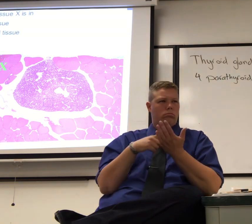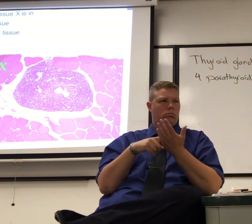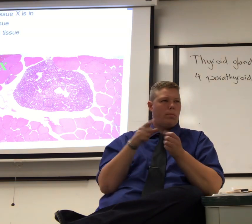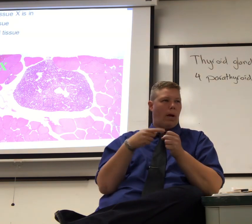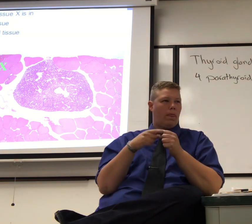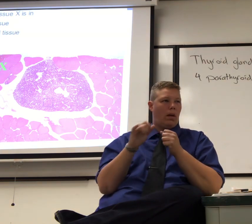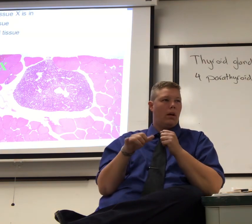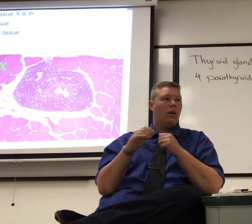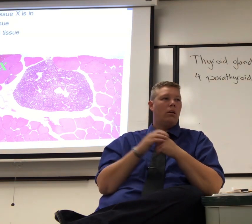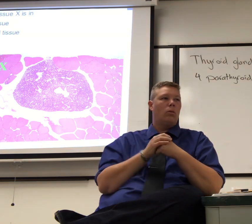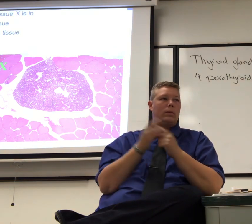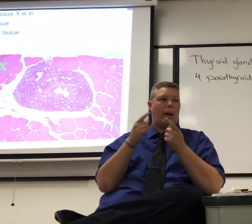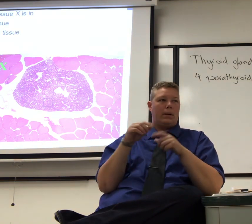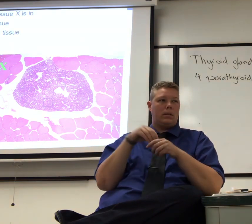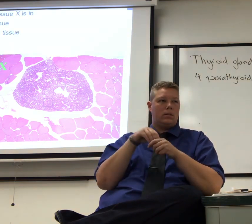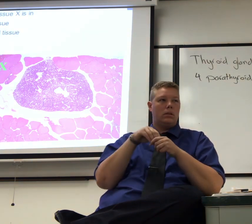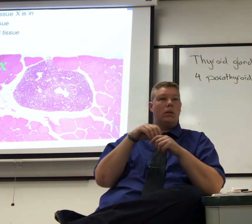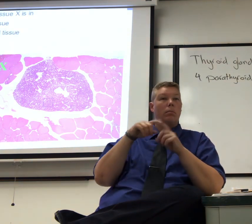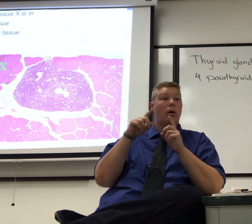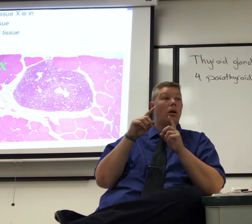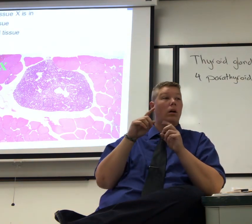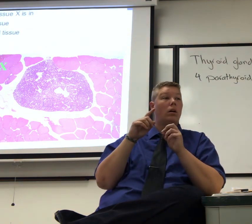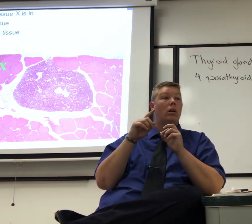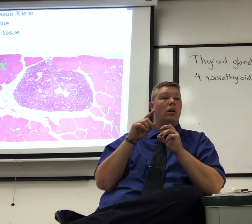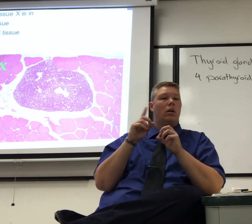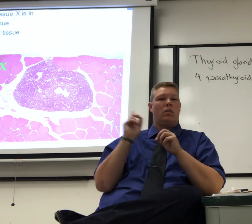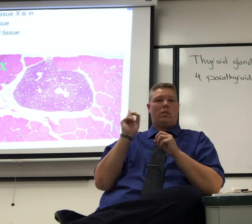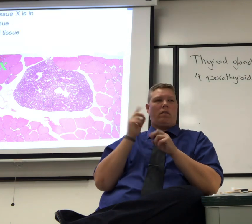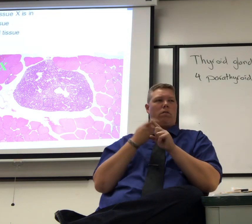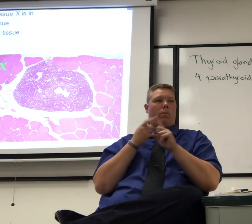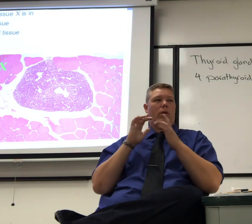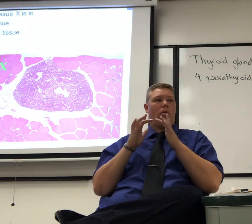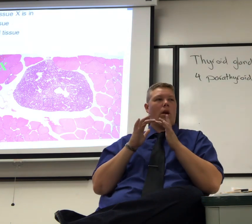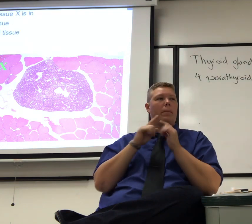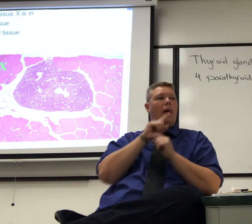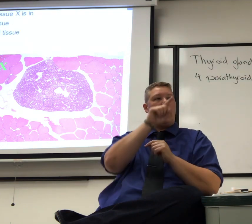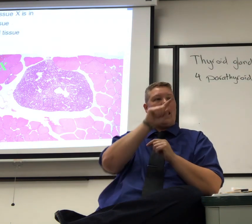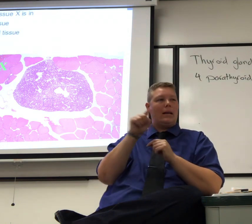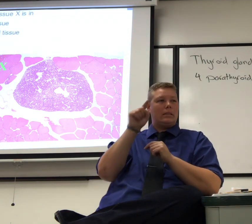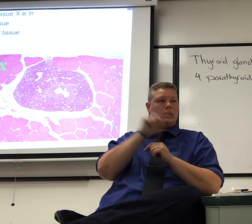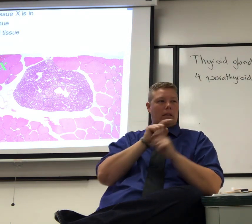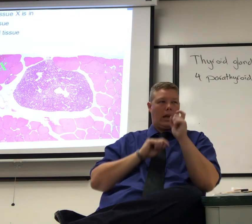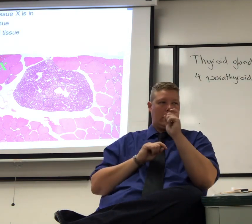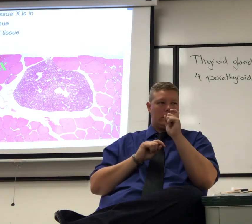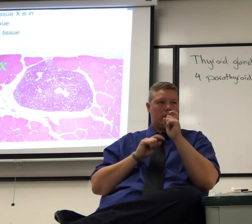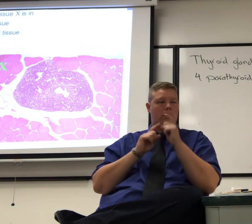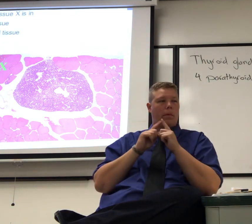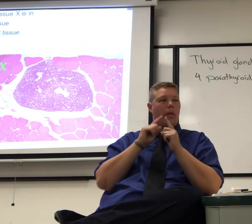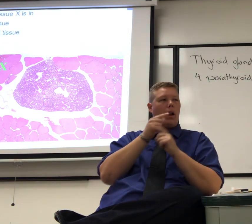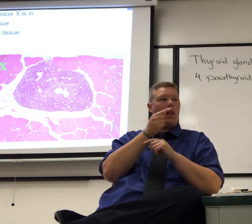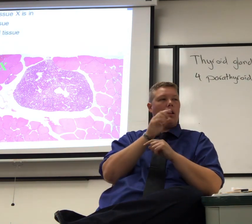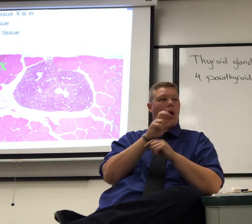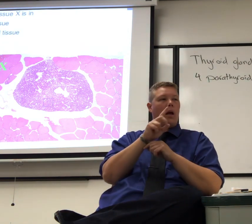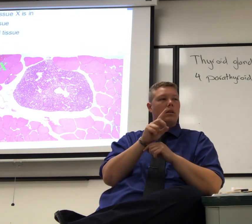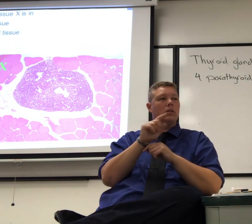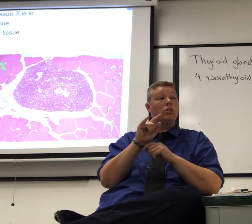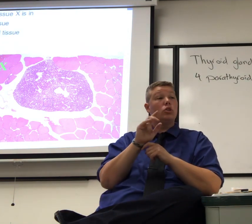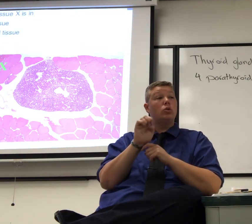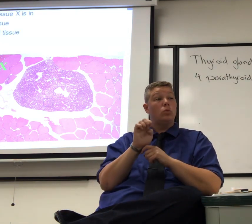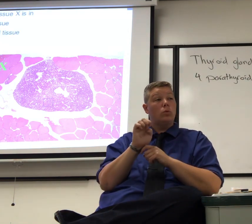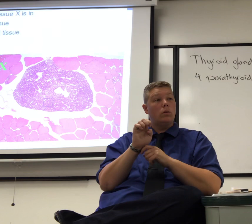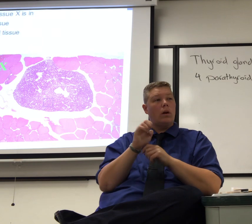In terms of the histology, which we covered, I went over the slide, and well, this slide is from the internet, but I put the